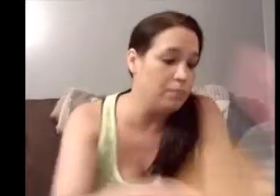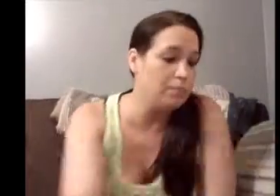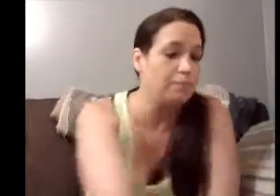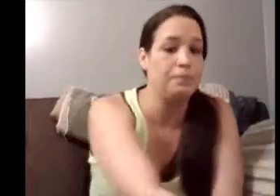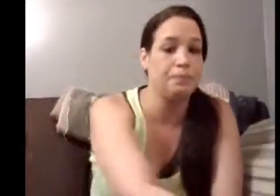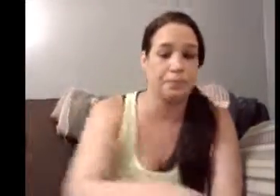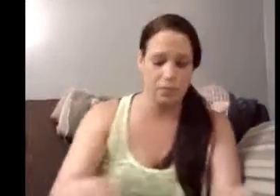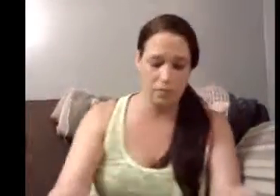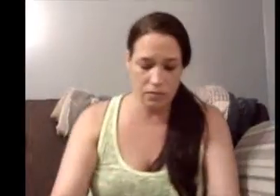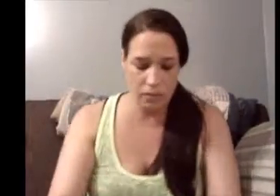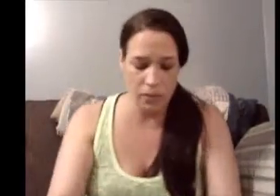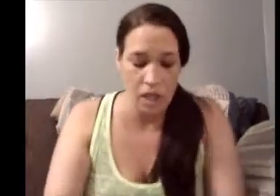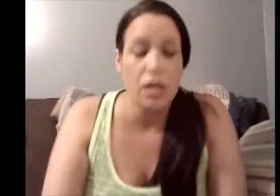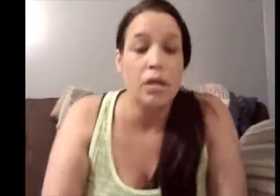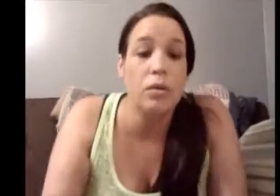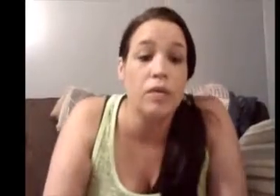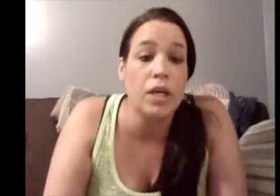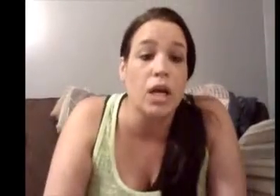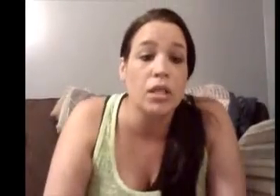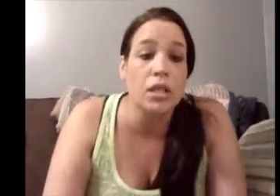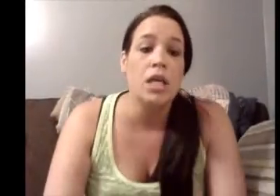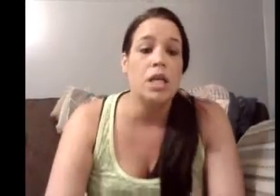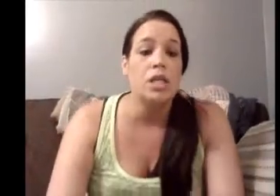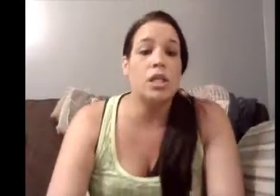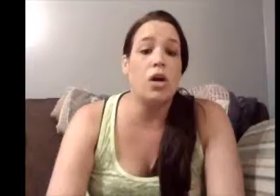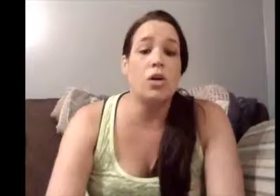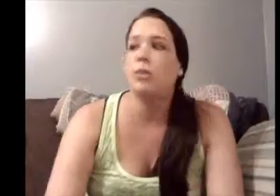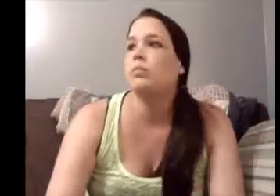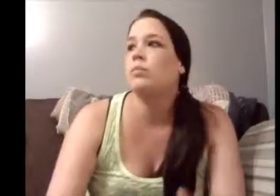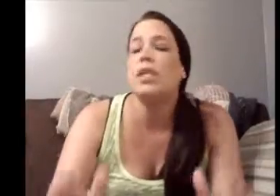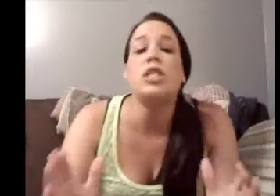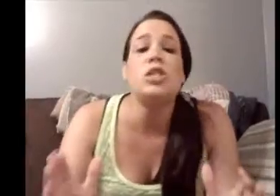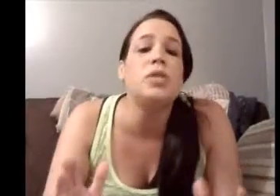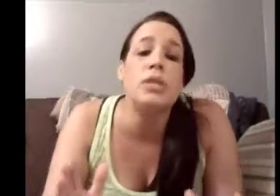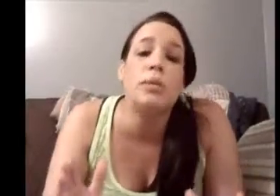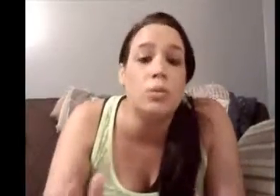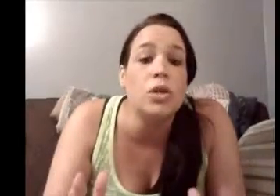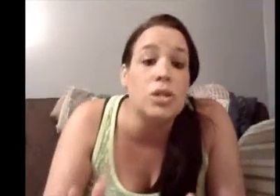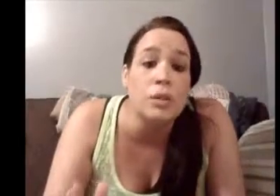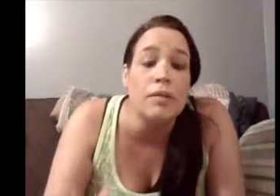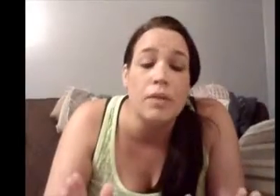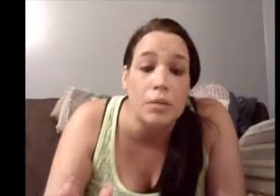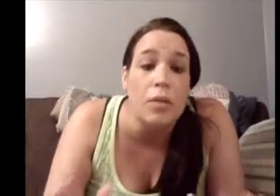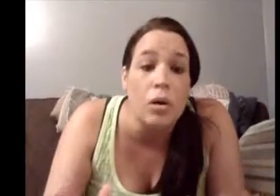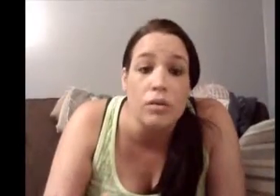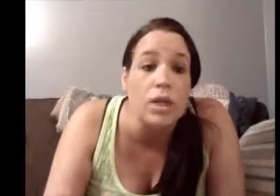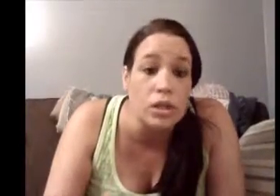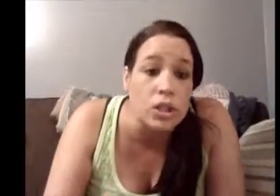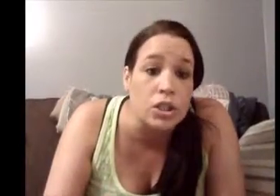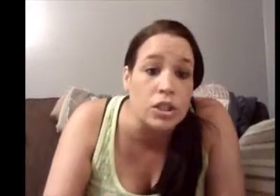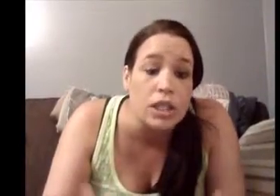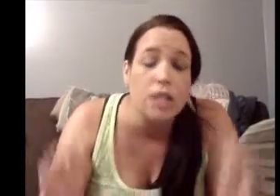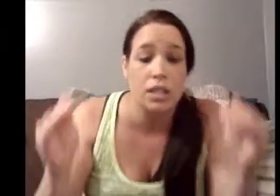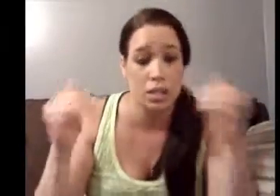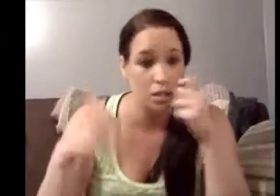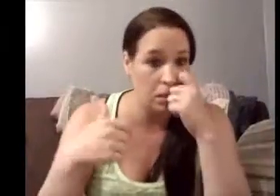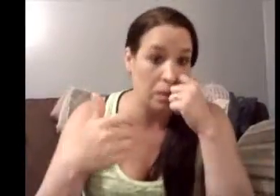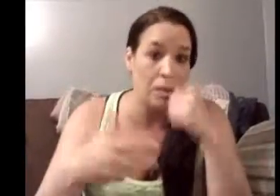Okay. Moving on. So let's just put some of the words that we've already learned, in